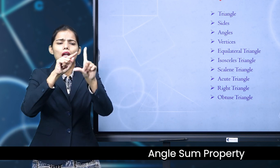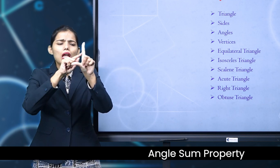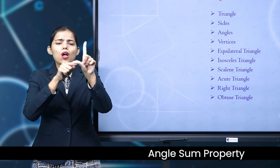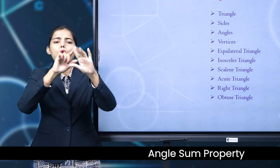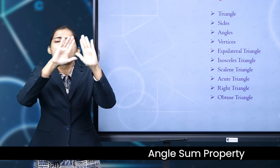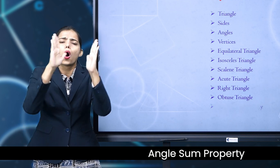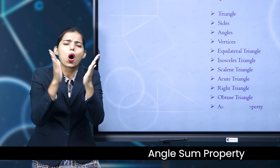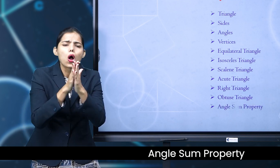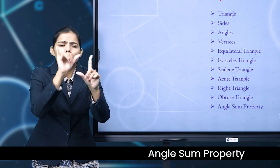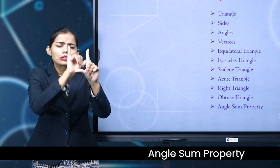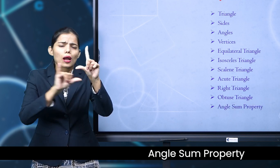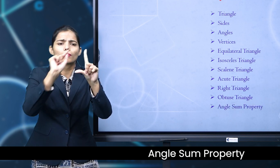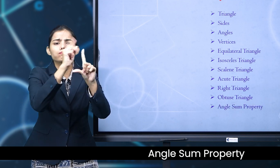angle sum property,